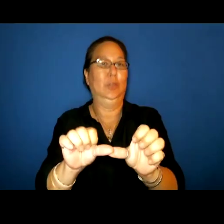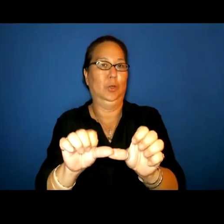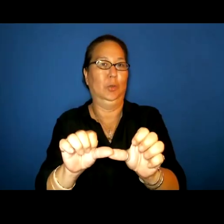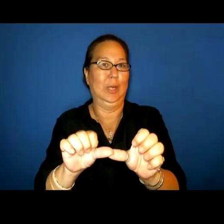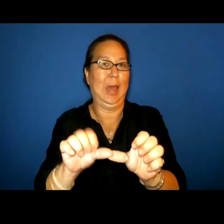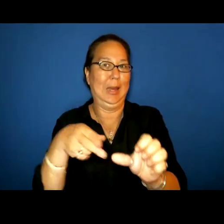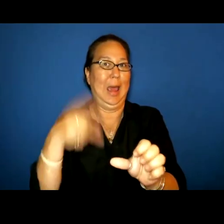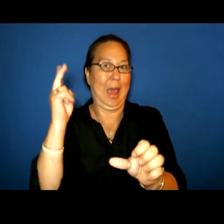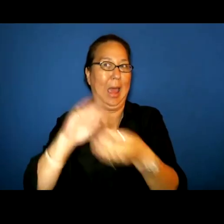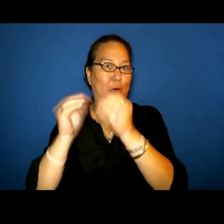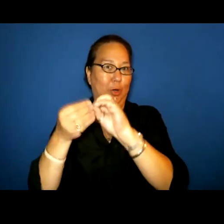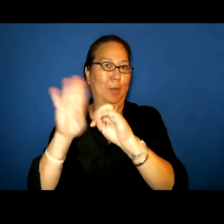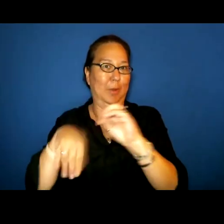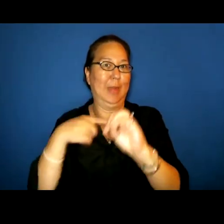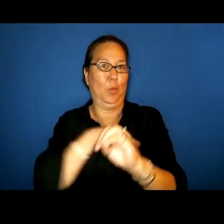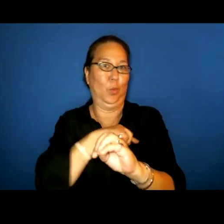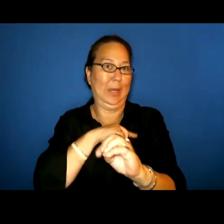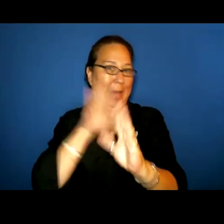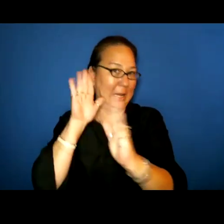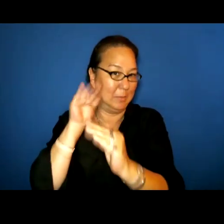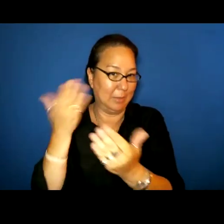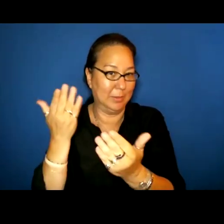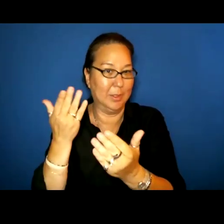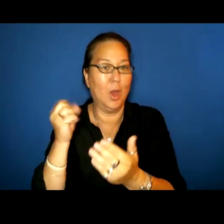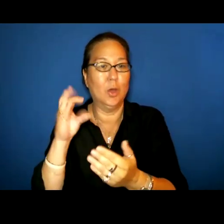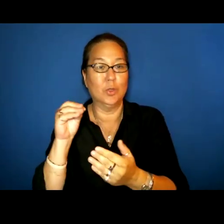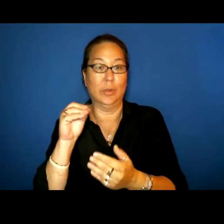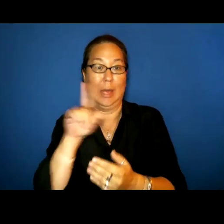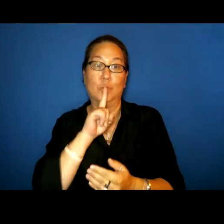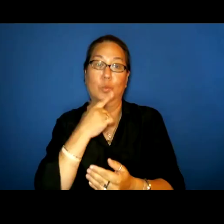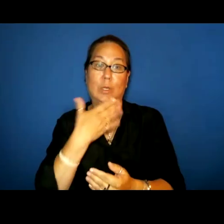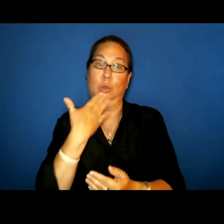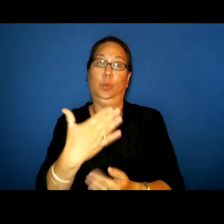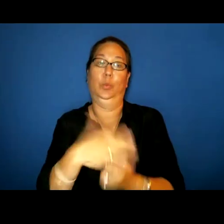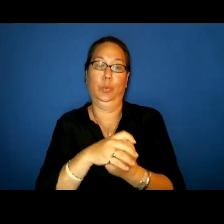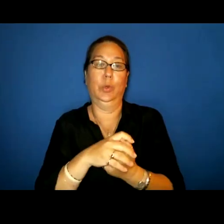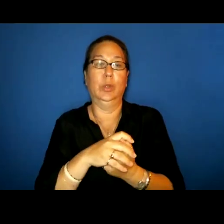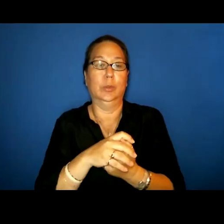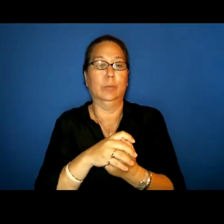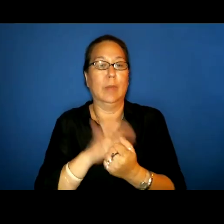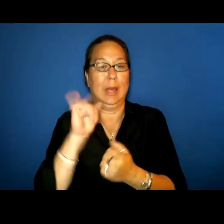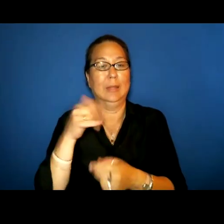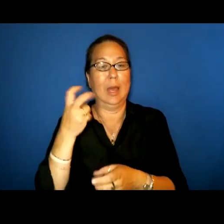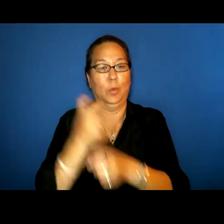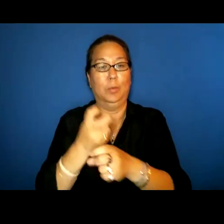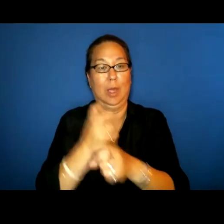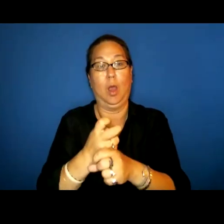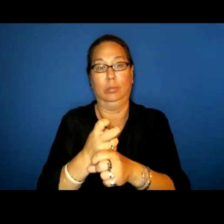that BPS is a safe and welcoming district for them. So that's going to be a lot of the work. So the number of